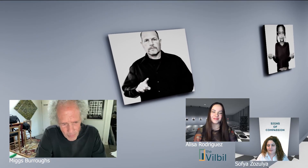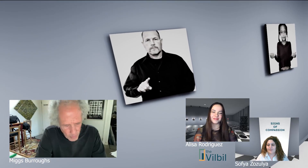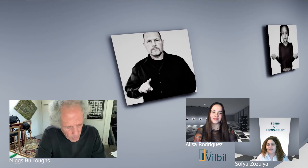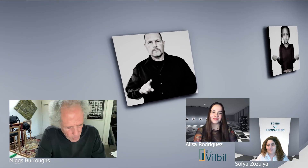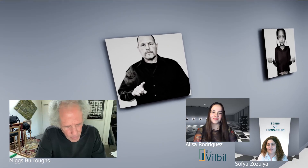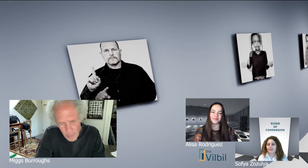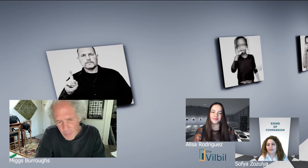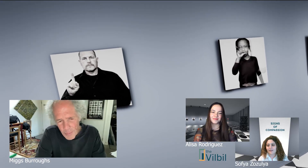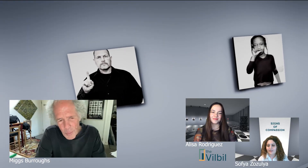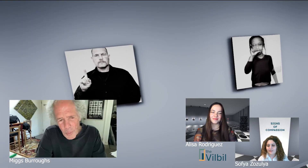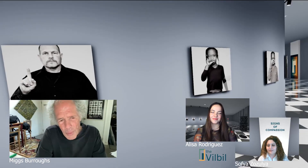do anything?